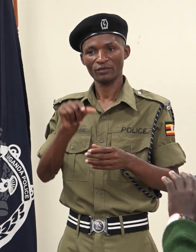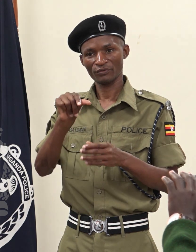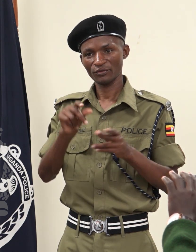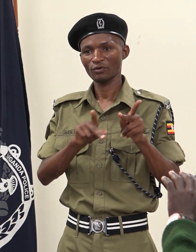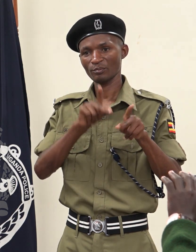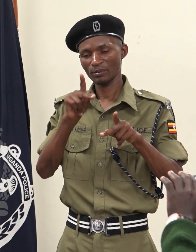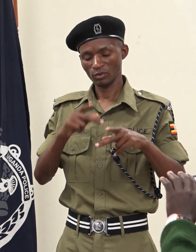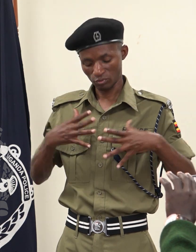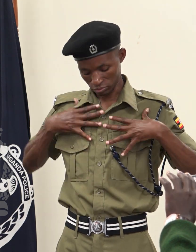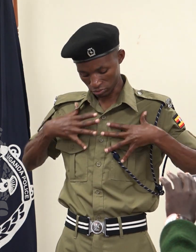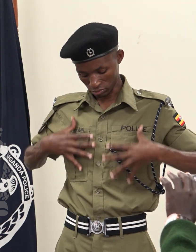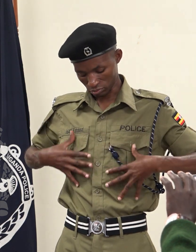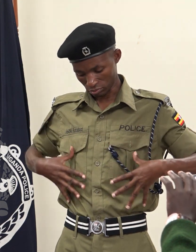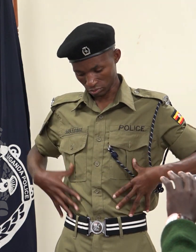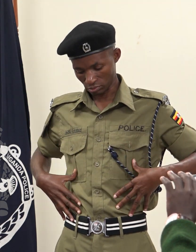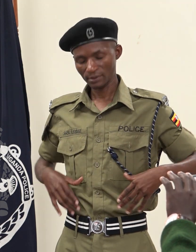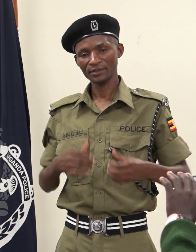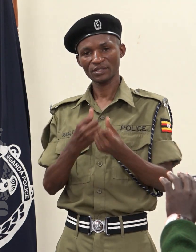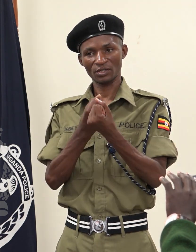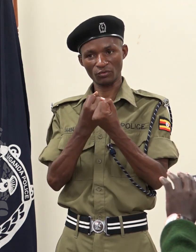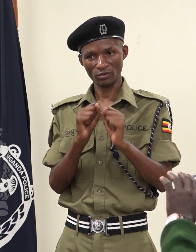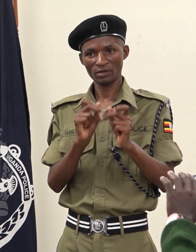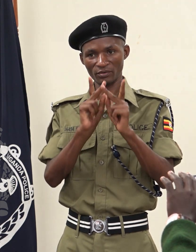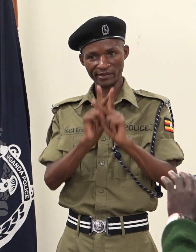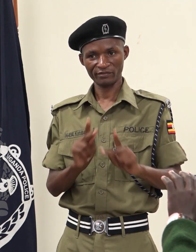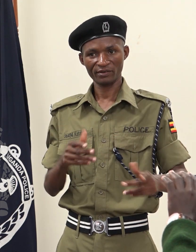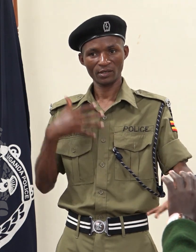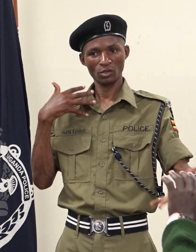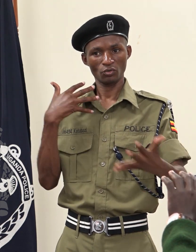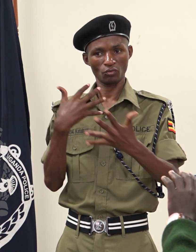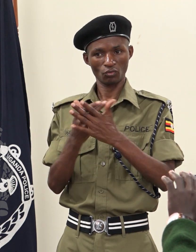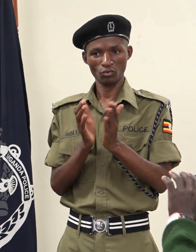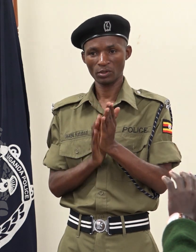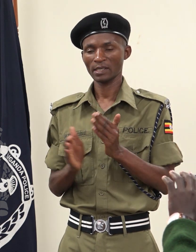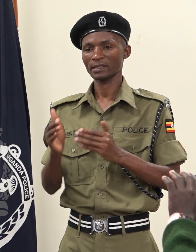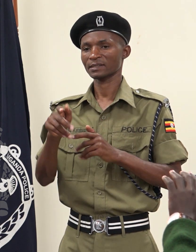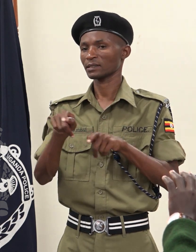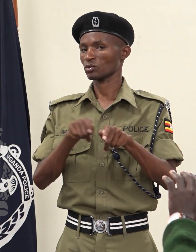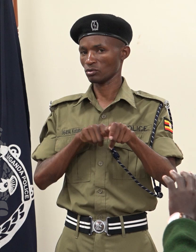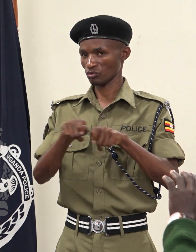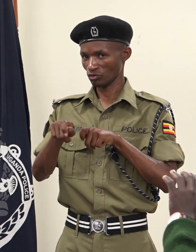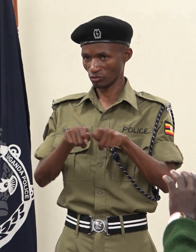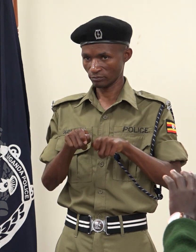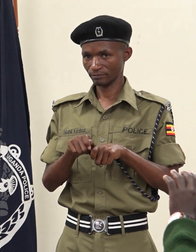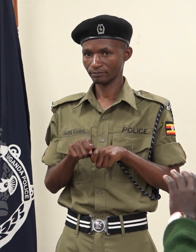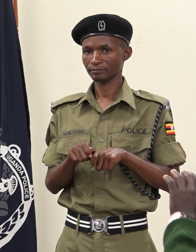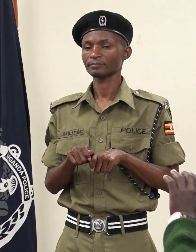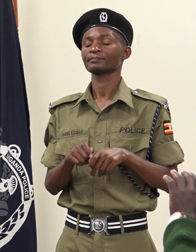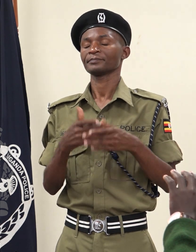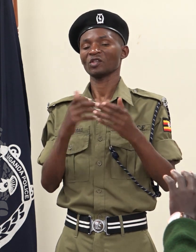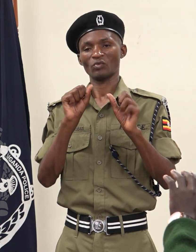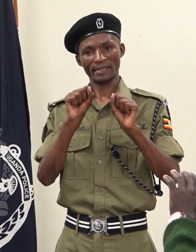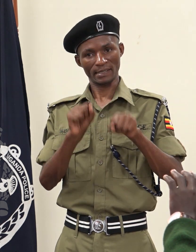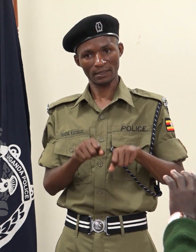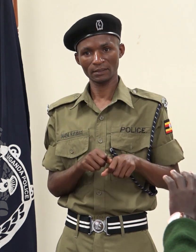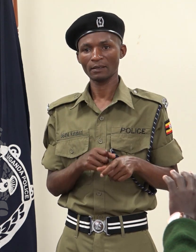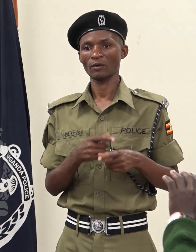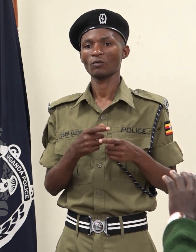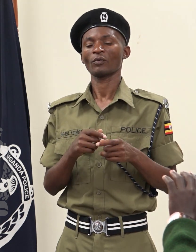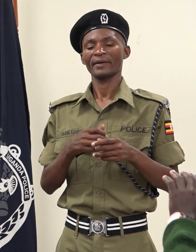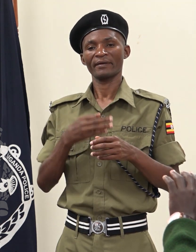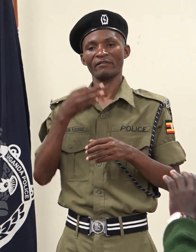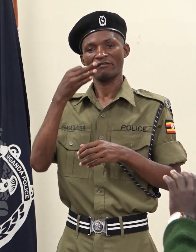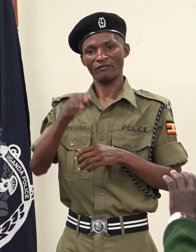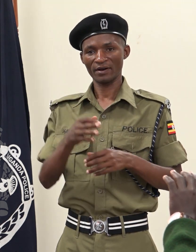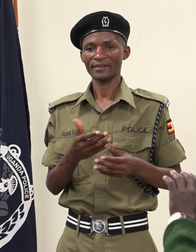are checked and secured with very good access controls. So we further urge them to